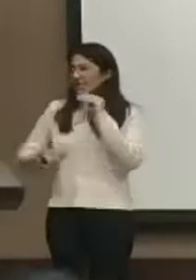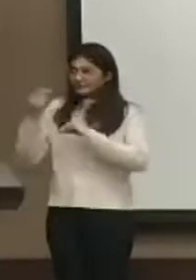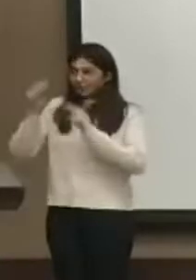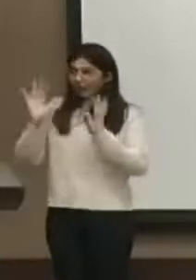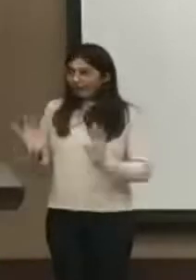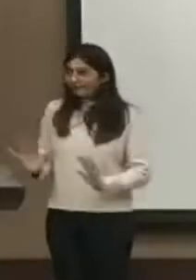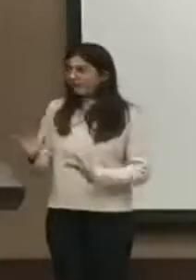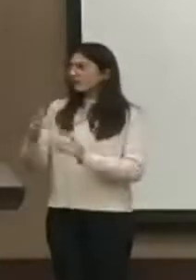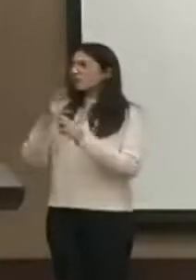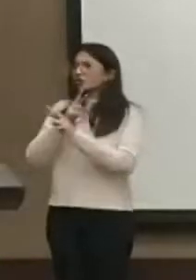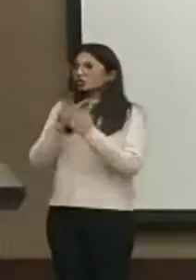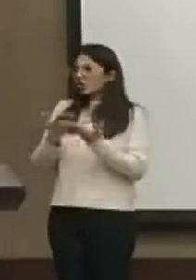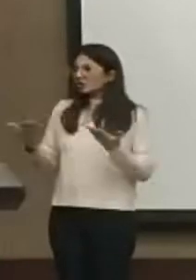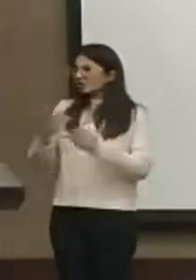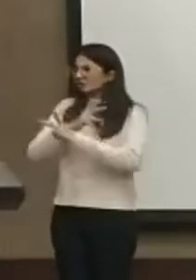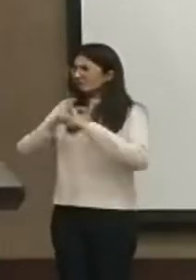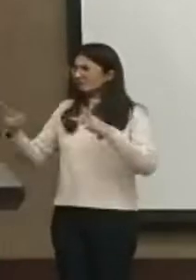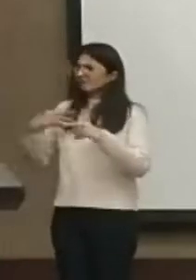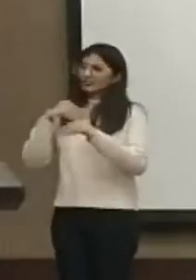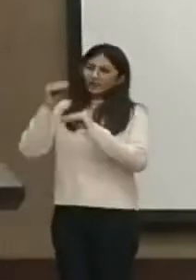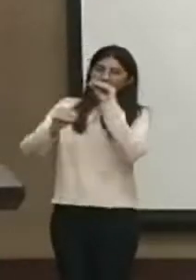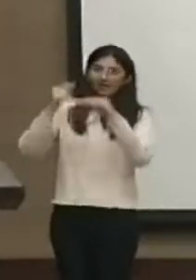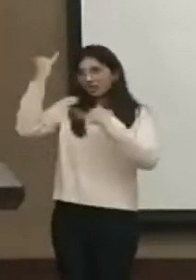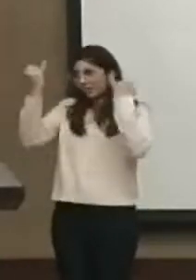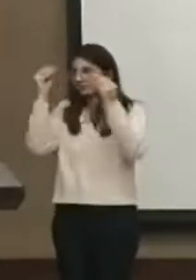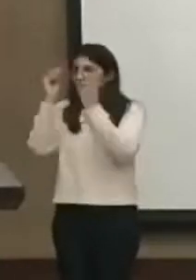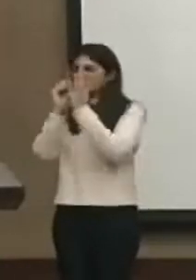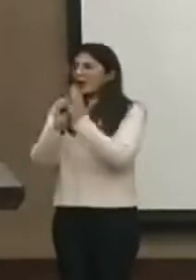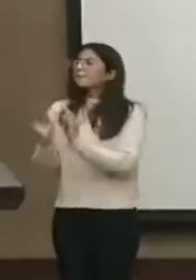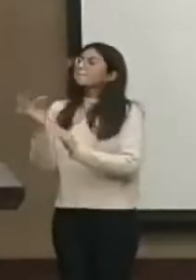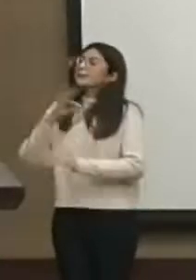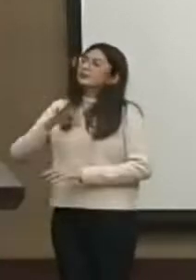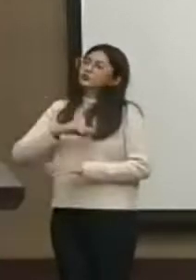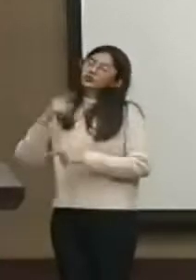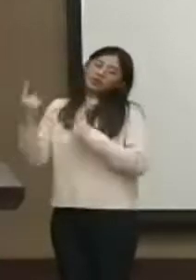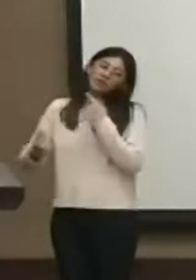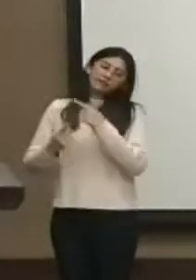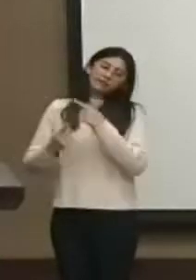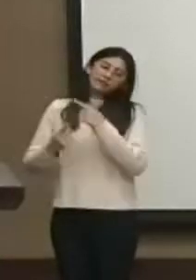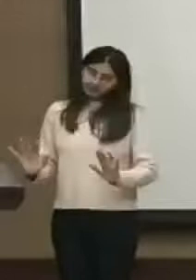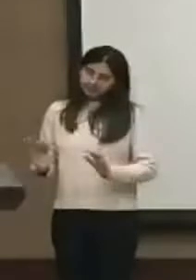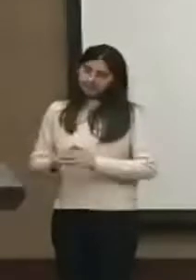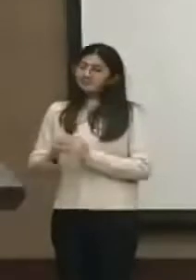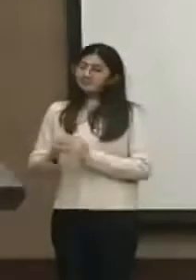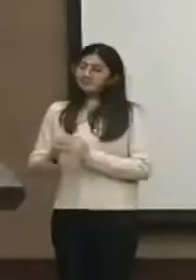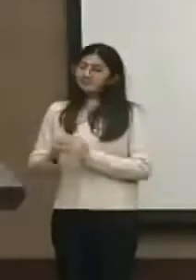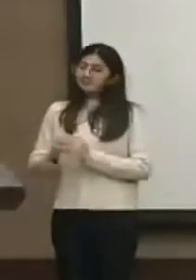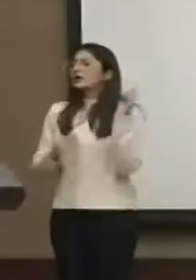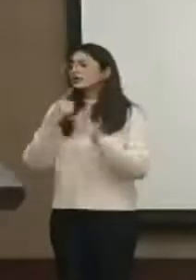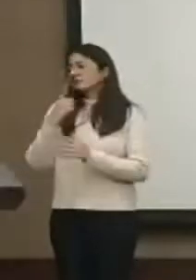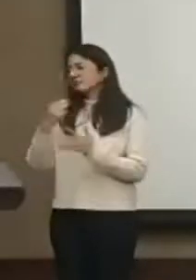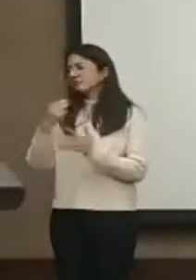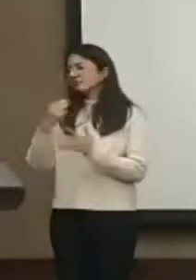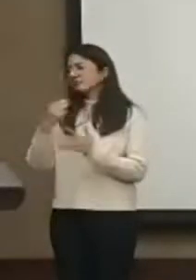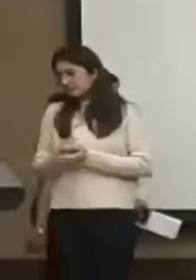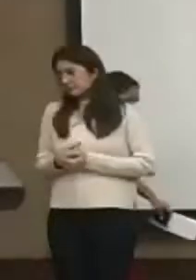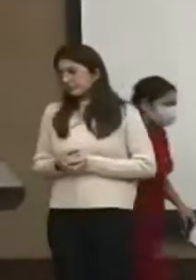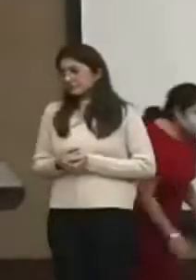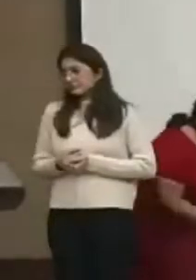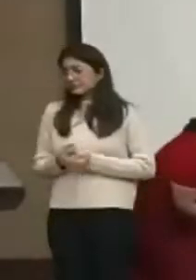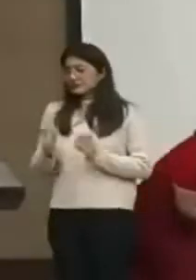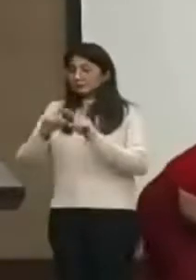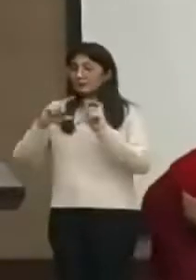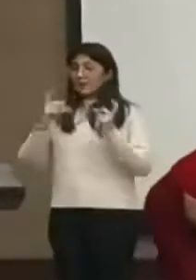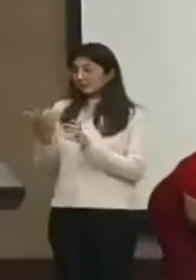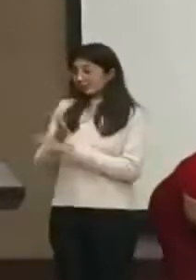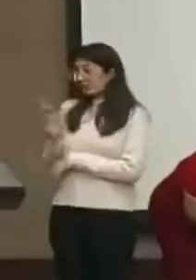many resources that we put behind it. So it is always beneficial. And the last thing I want to cover, which my fellow panelists also